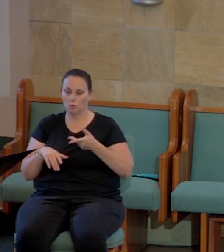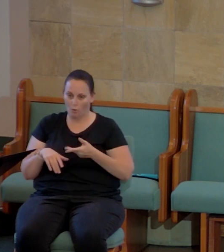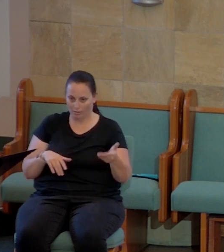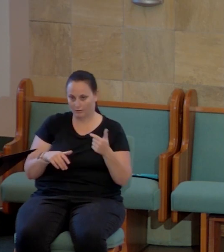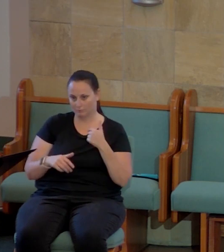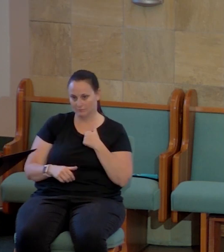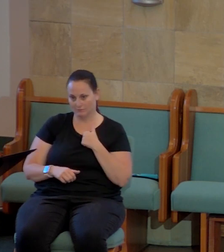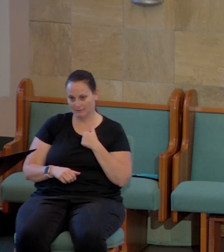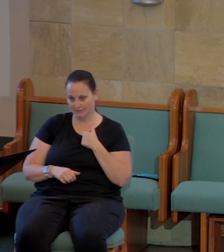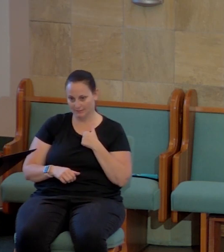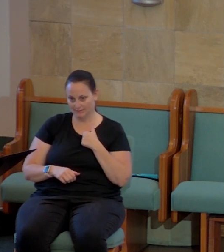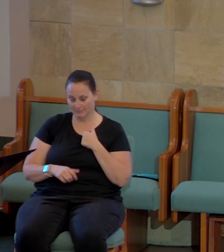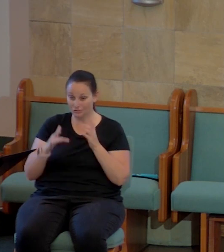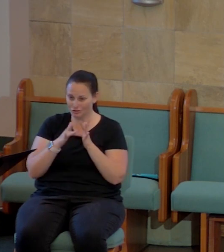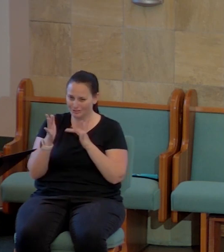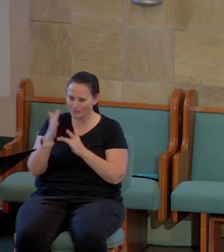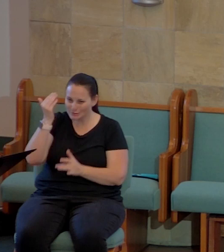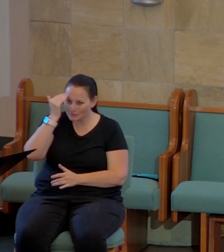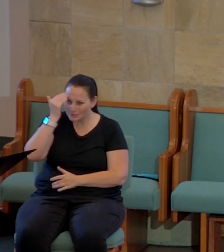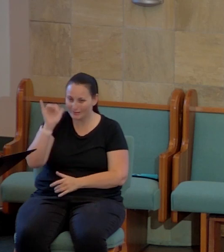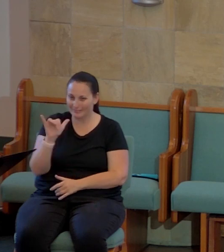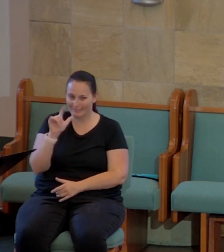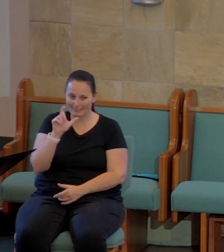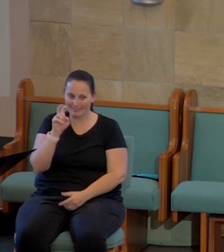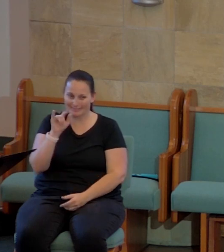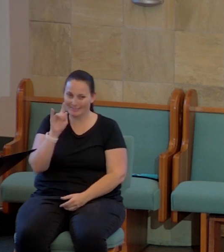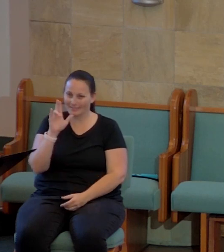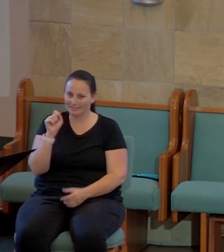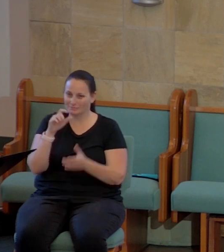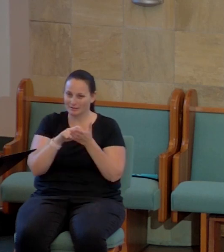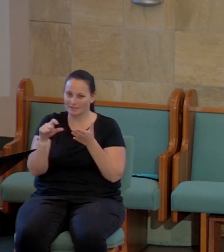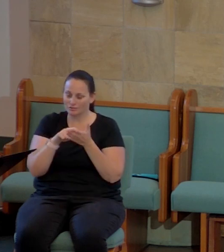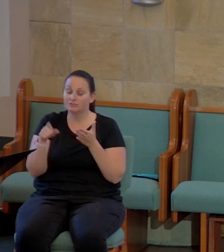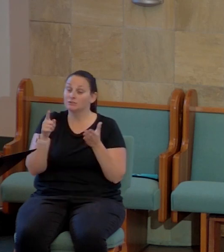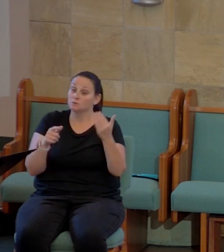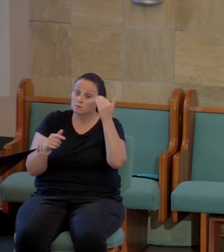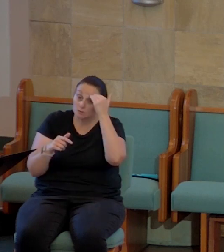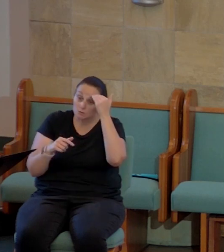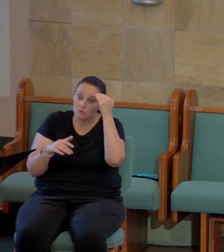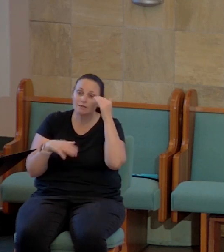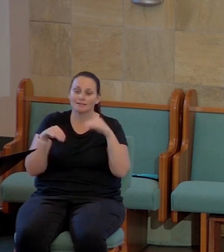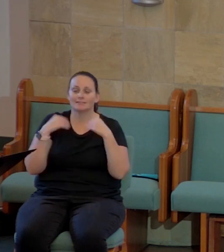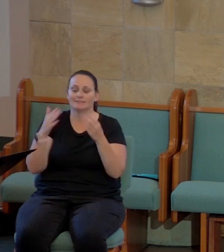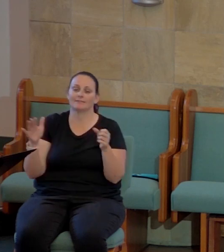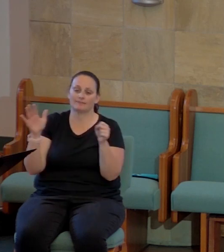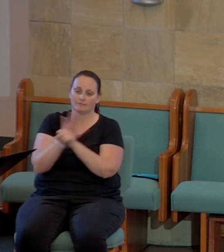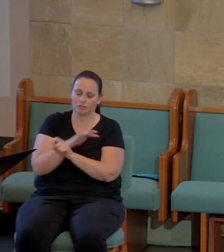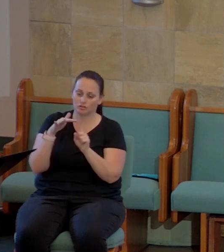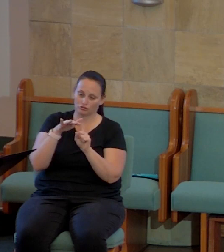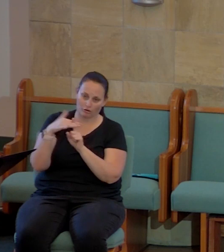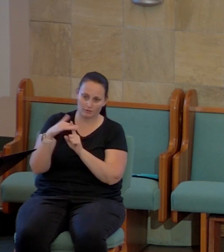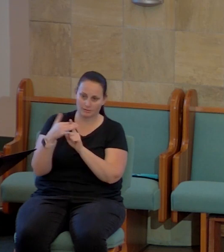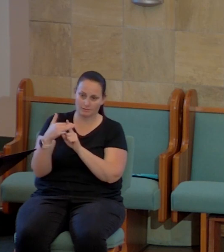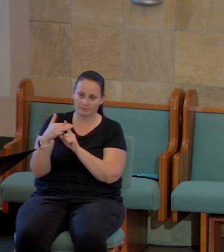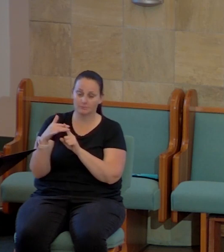me." Jesus knew that Leviticus passage. Jesus knew it and was giving fuller context to it